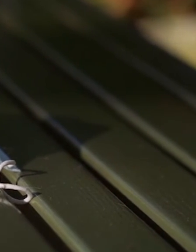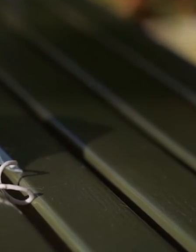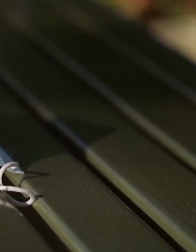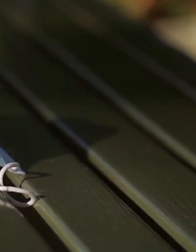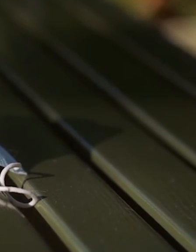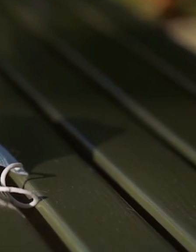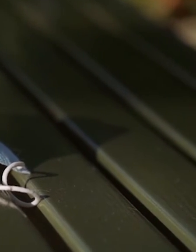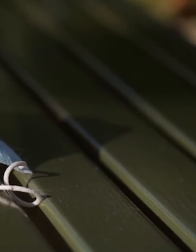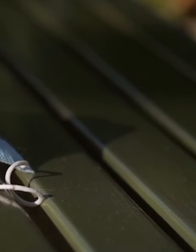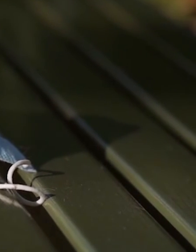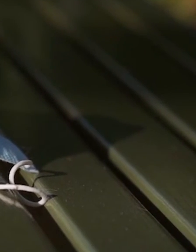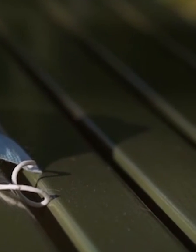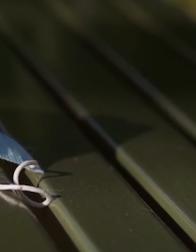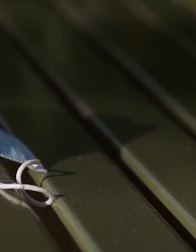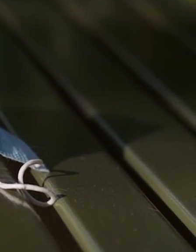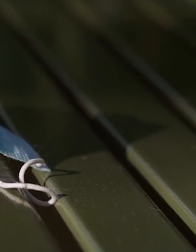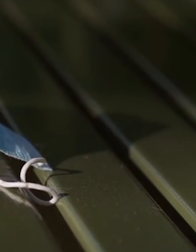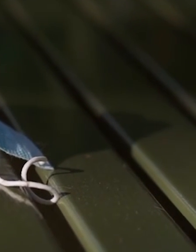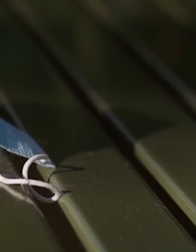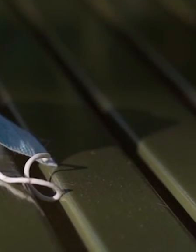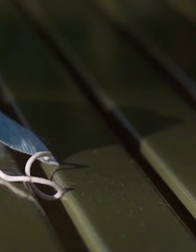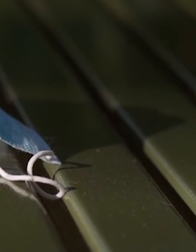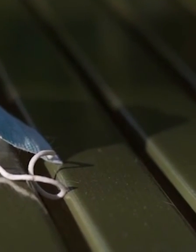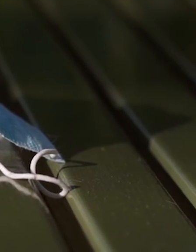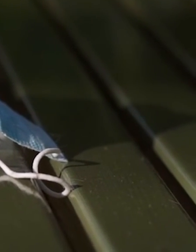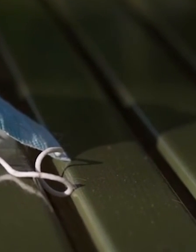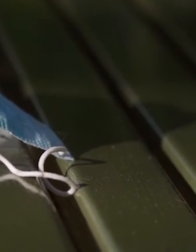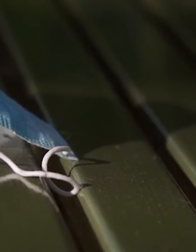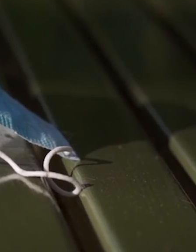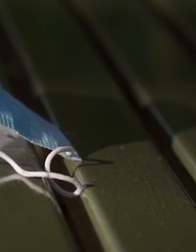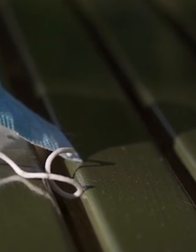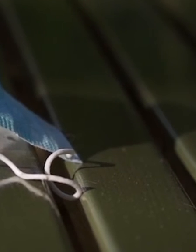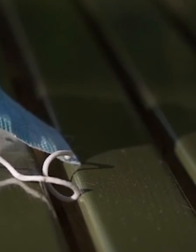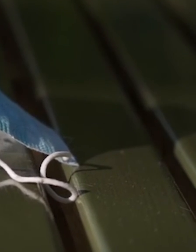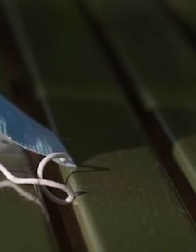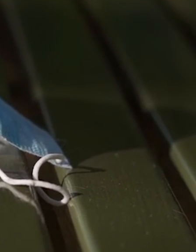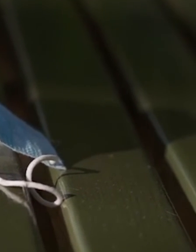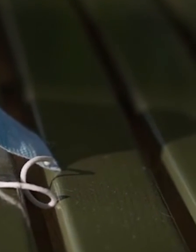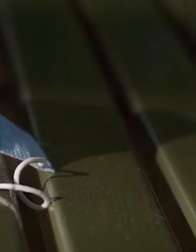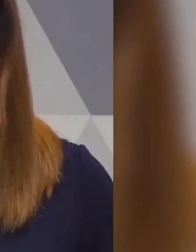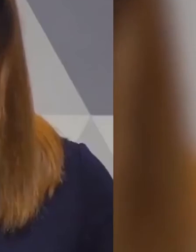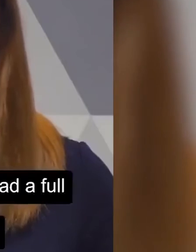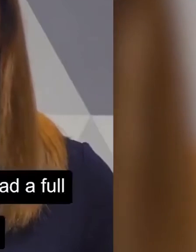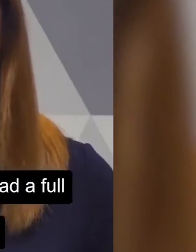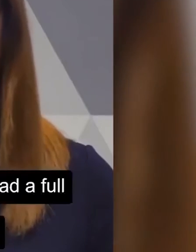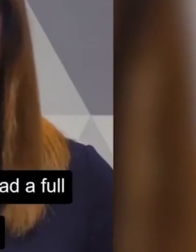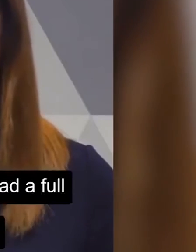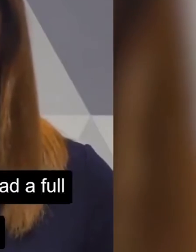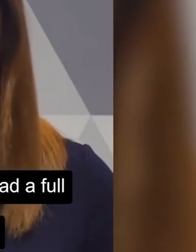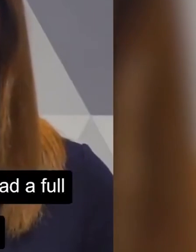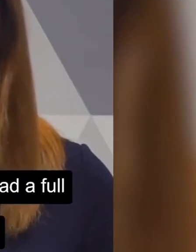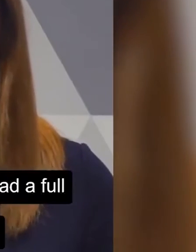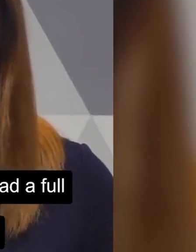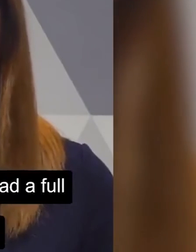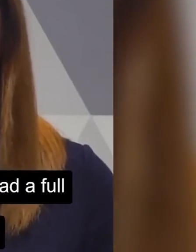be worn in all areas outside classes in all secondary schools in Wales, including playgrounds. Education Minister